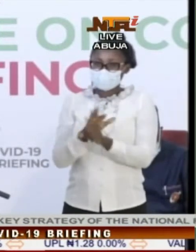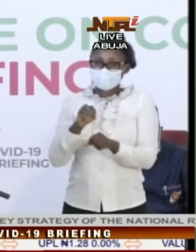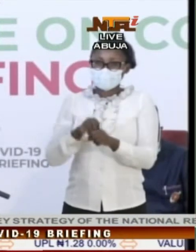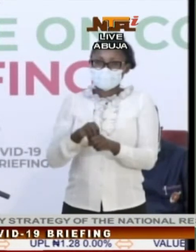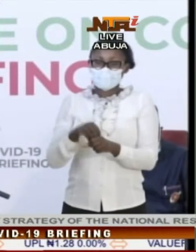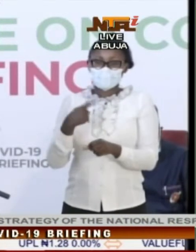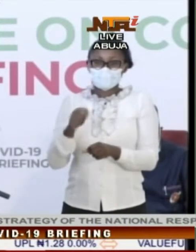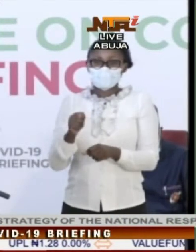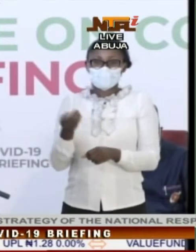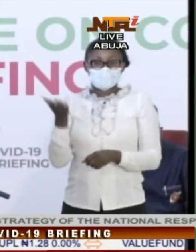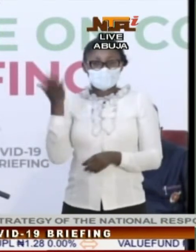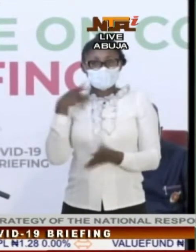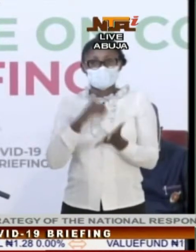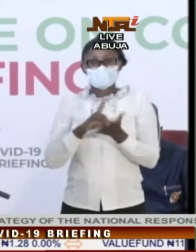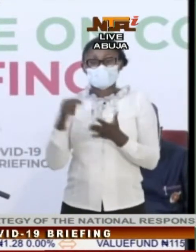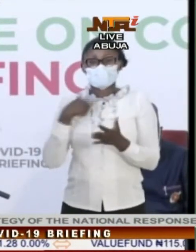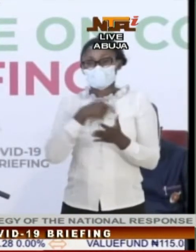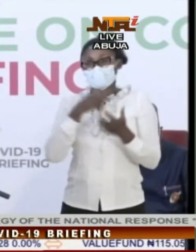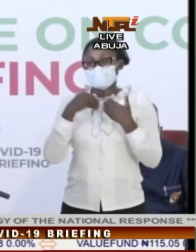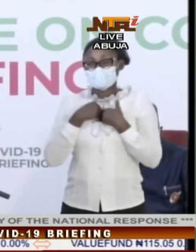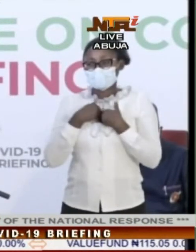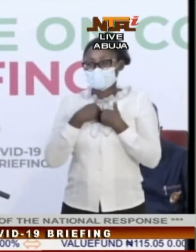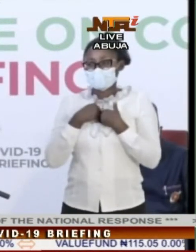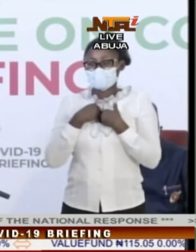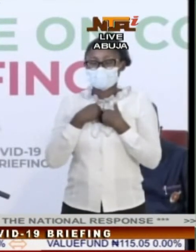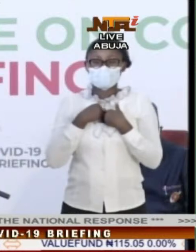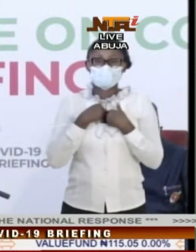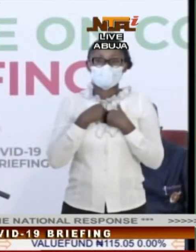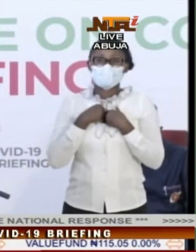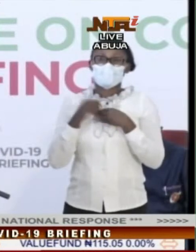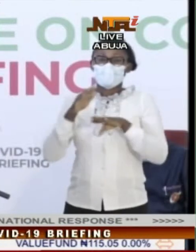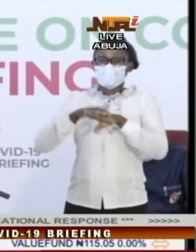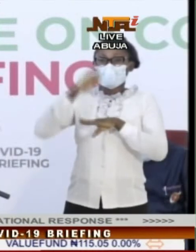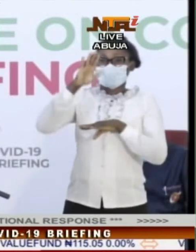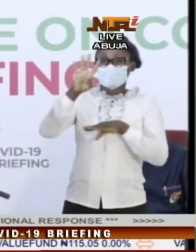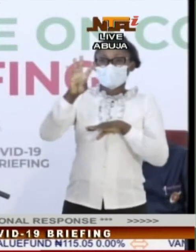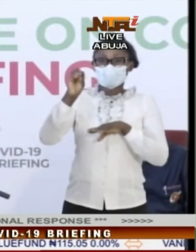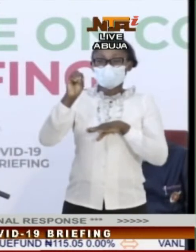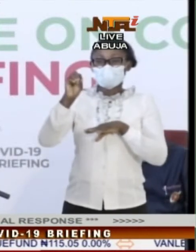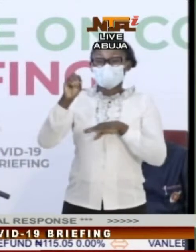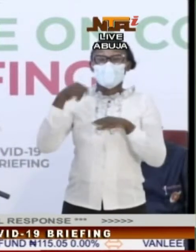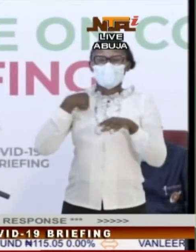Over the last week, we have done over 40,000 tests,